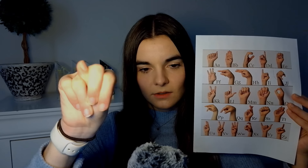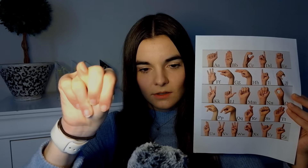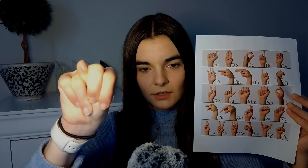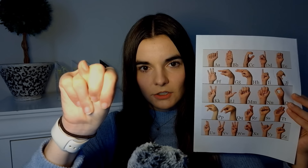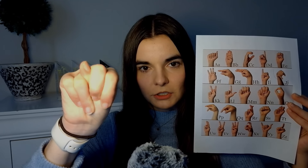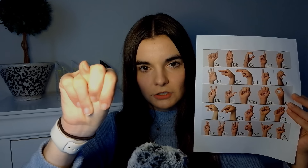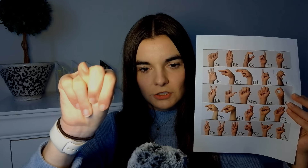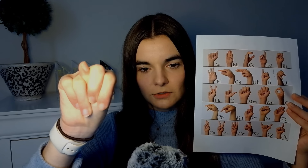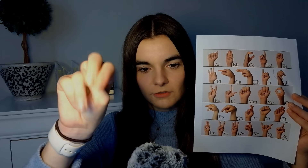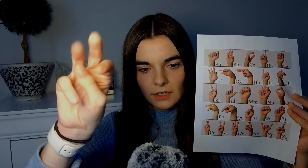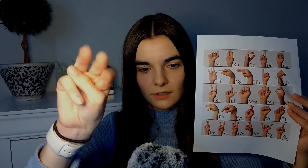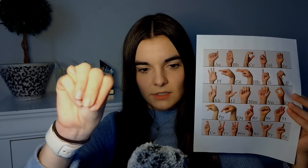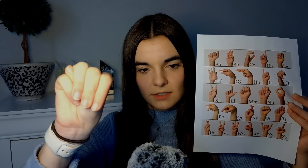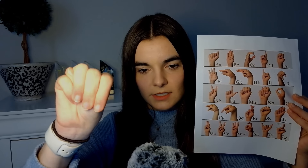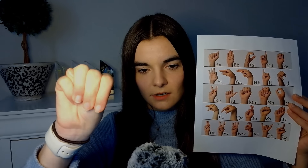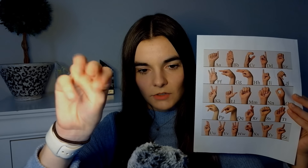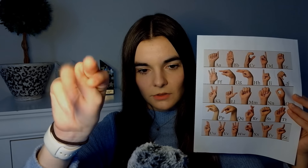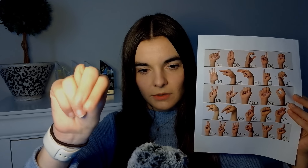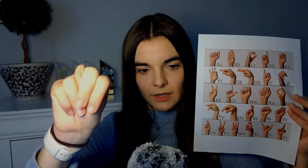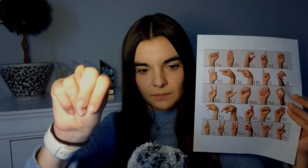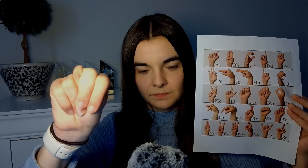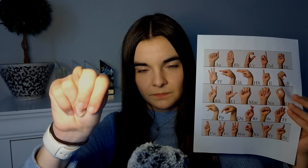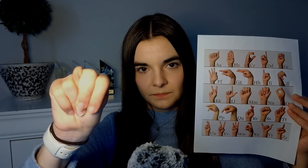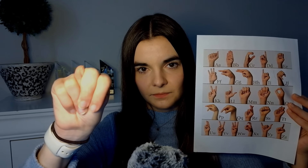under your two fingers instead of your three.